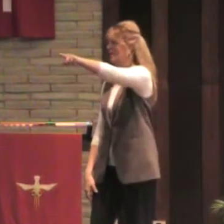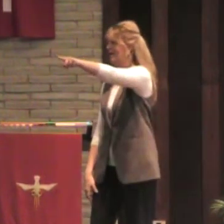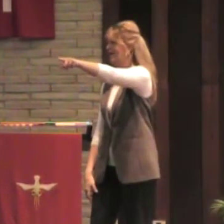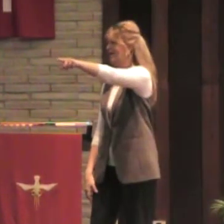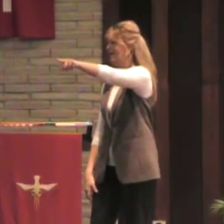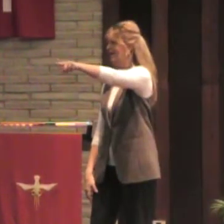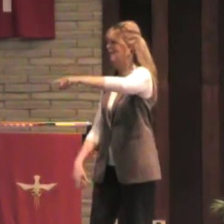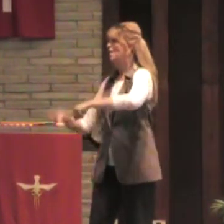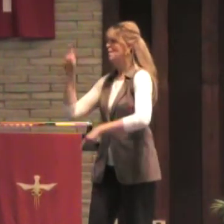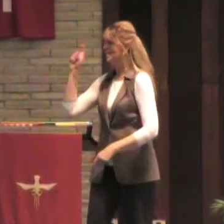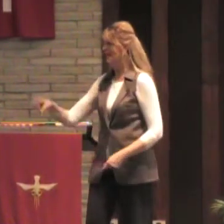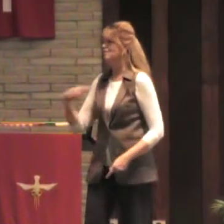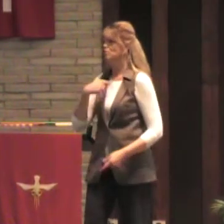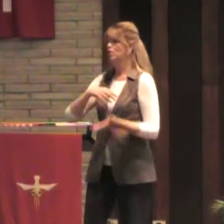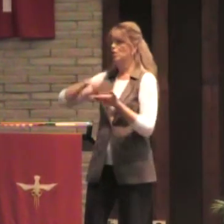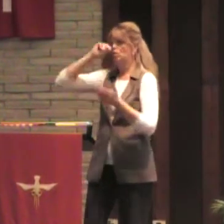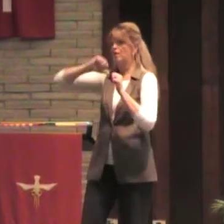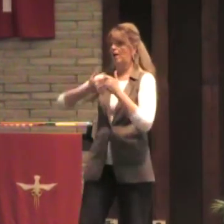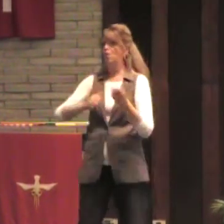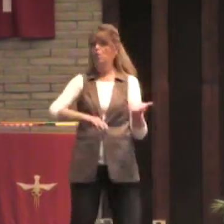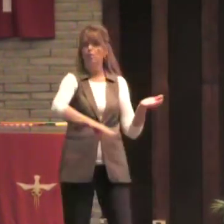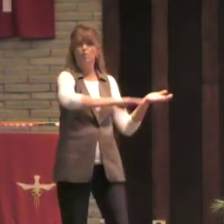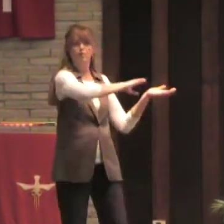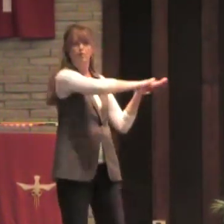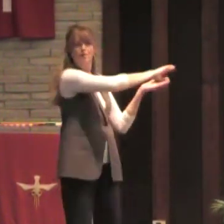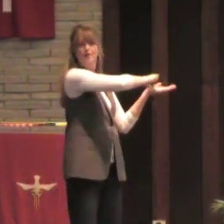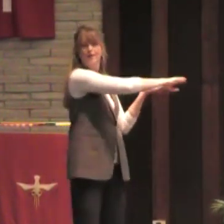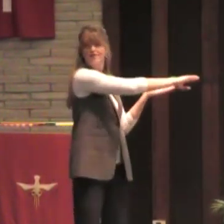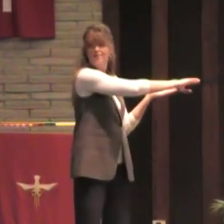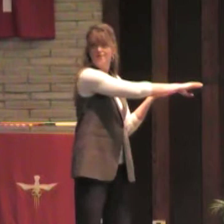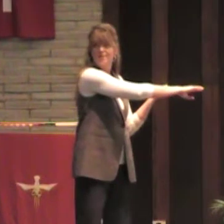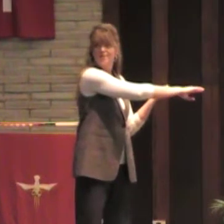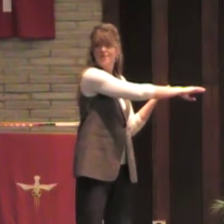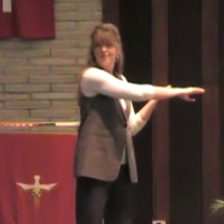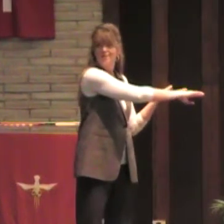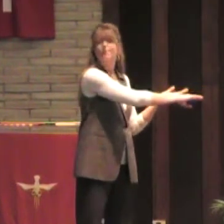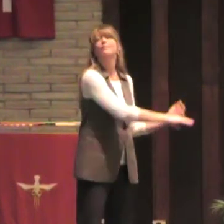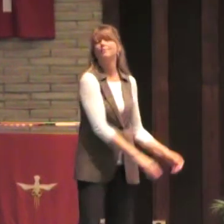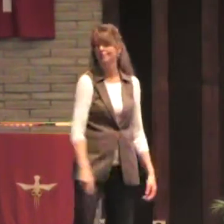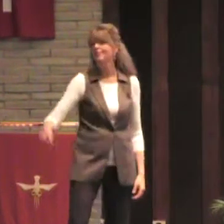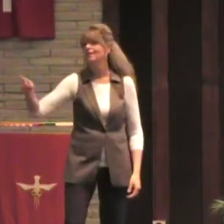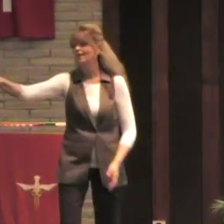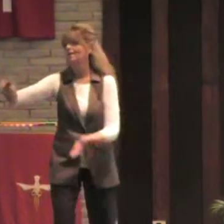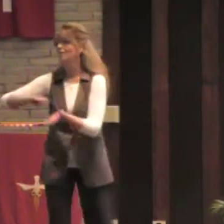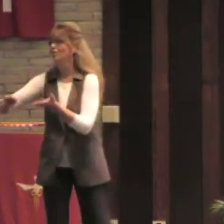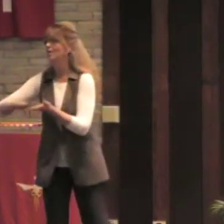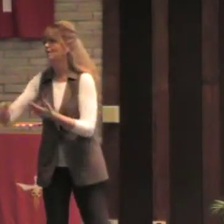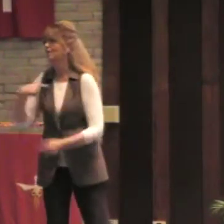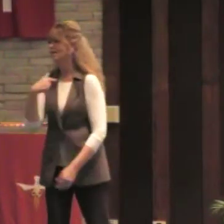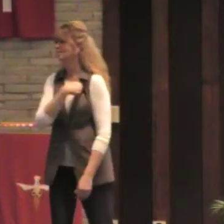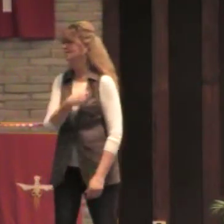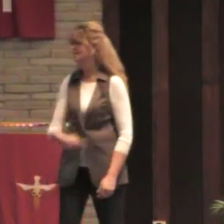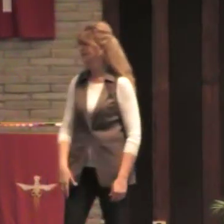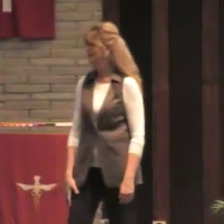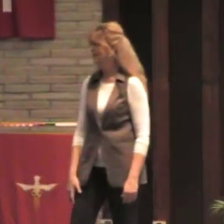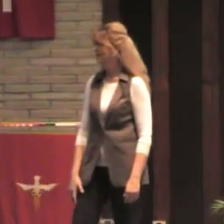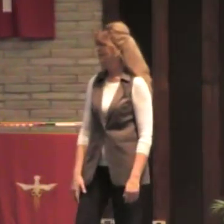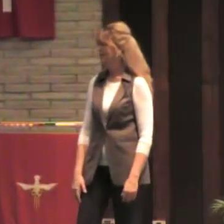street. It goes, we have to forgive the past and then forgive the future. Once the past is